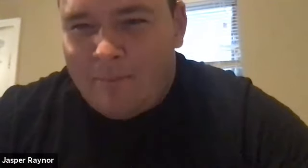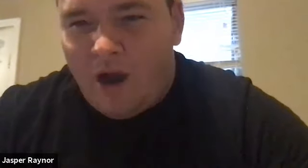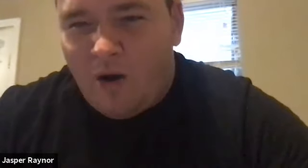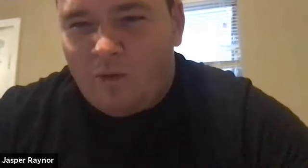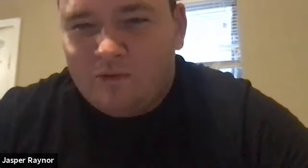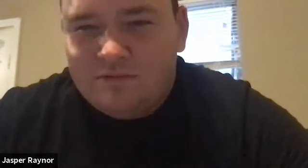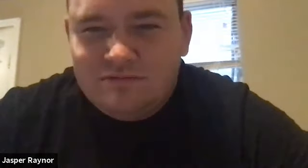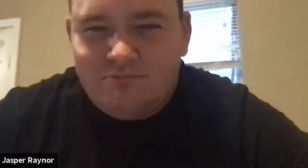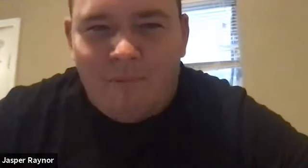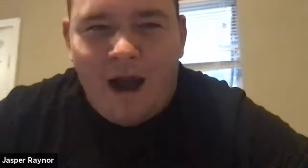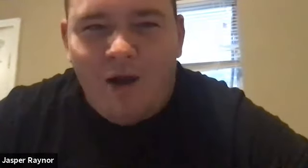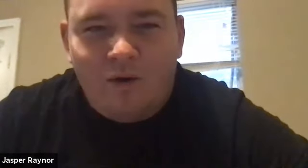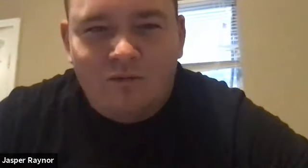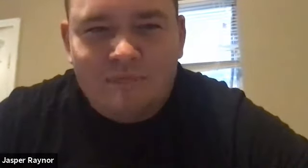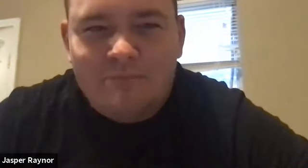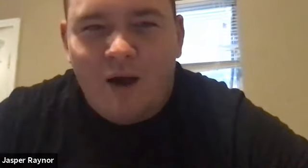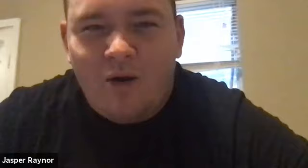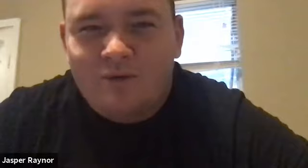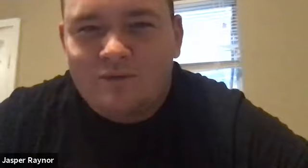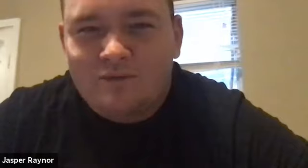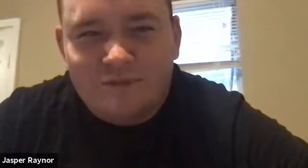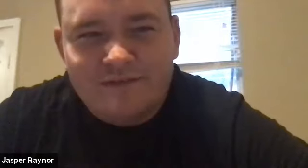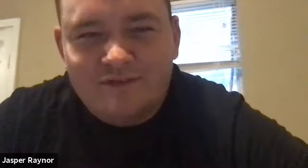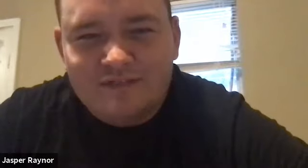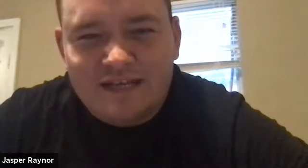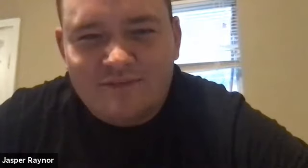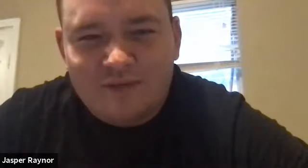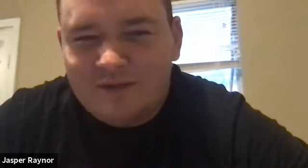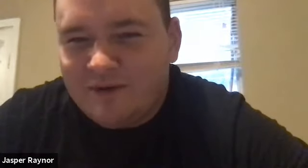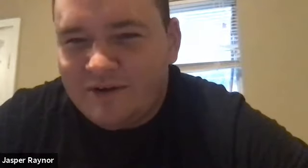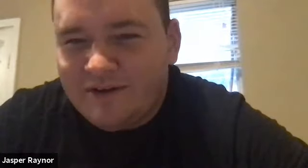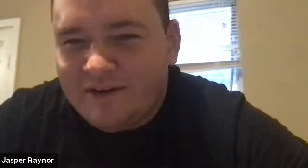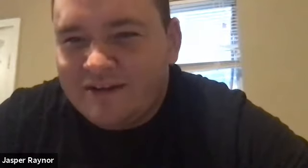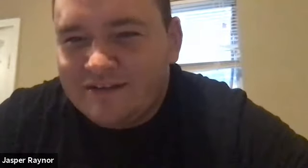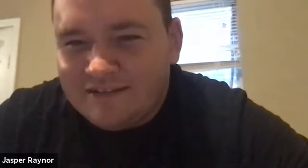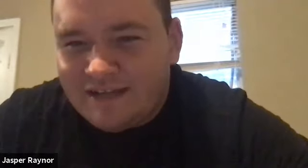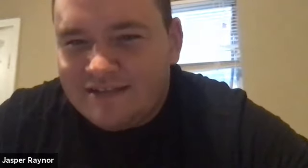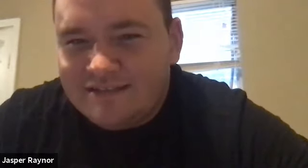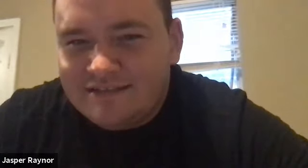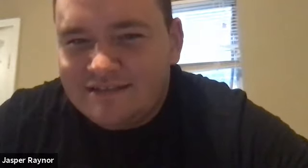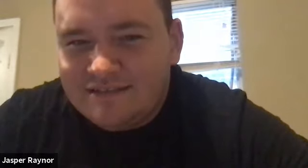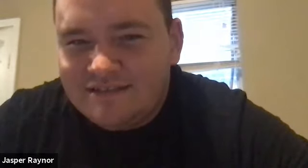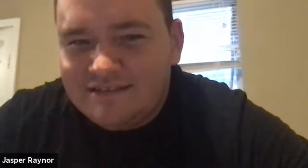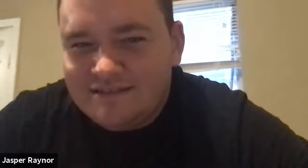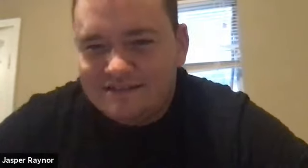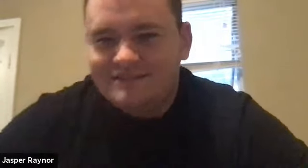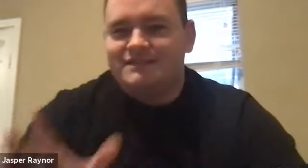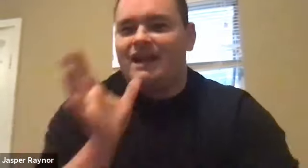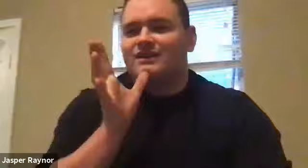Grandma, mama, mima, whatever you say it from where you are. Abuela, abuelita. Yeah,